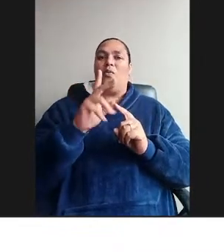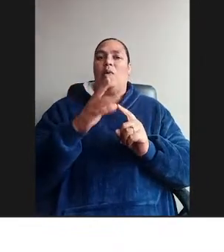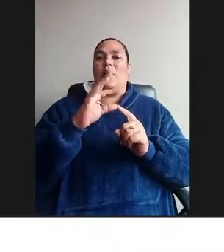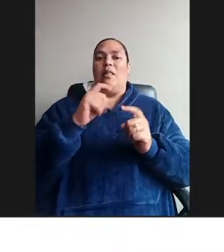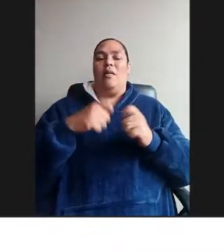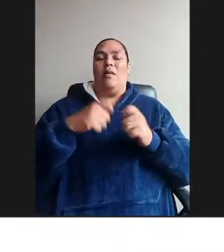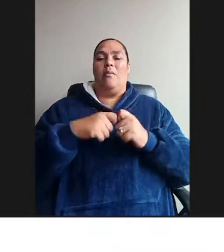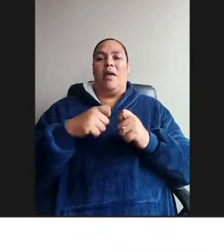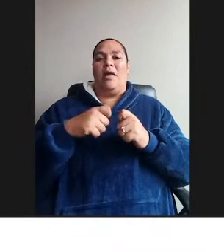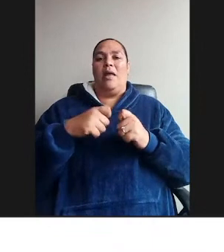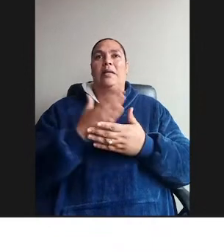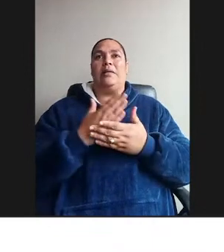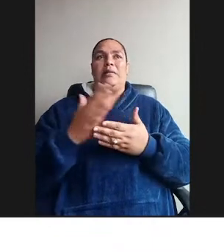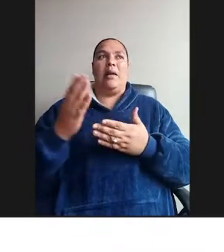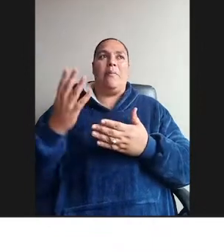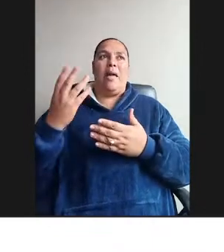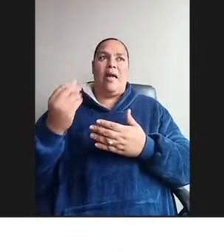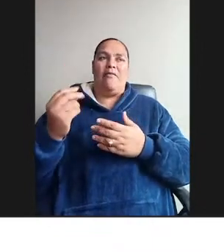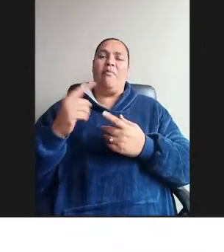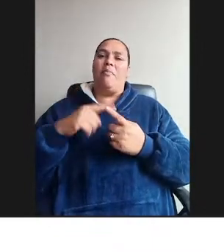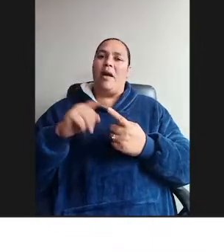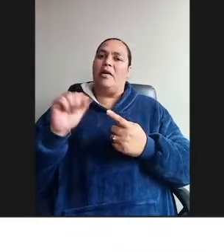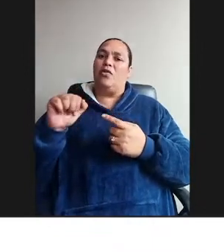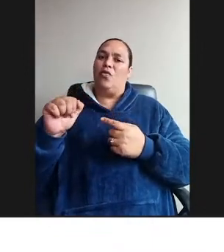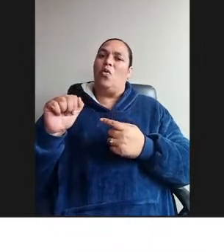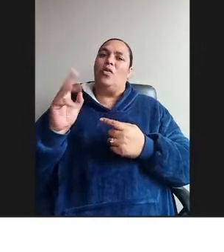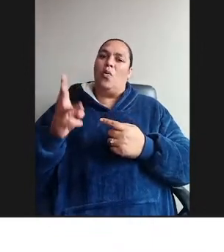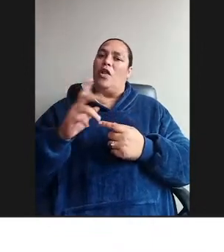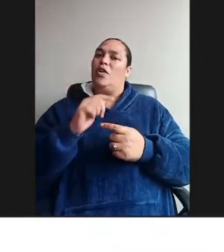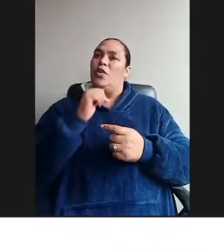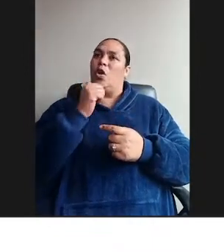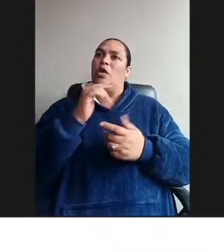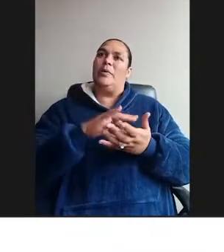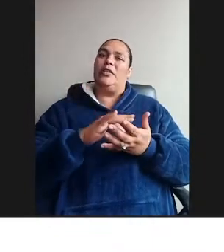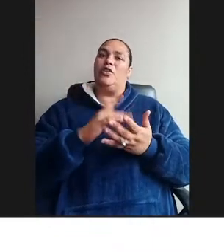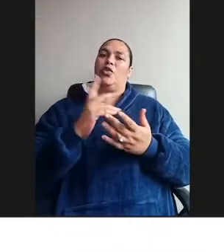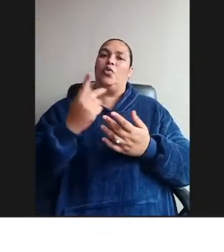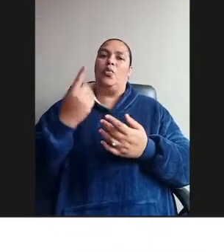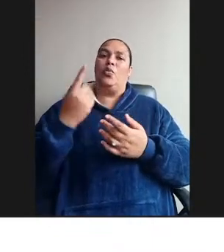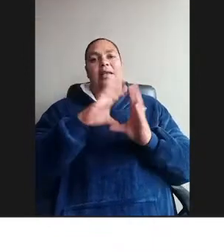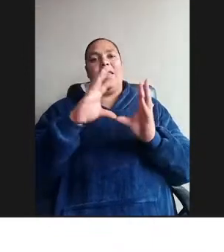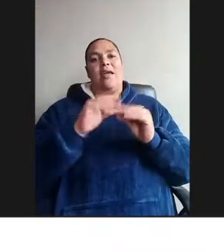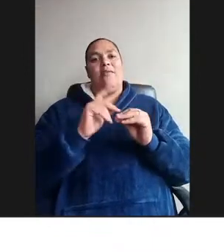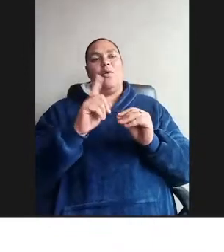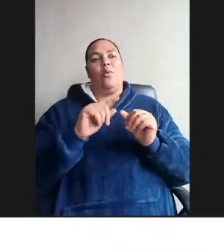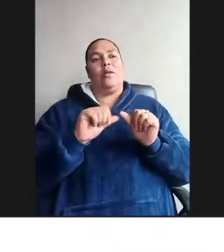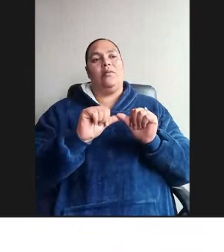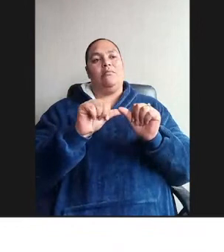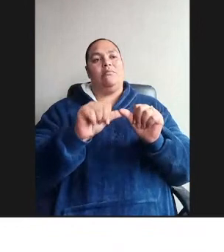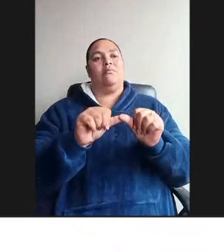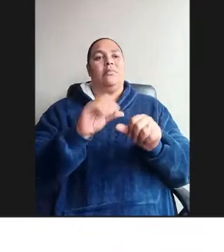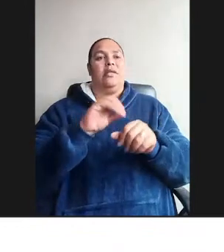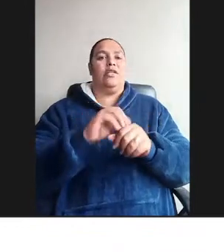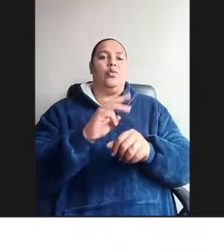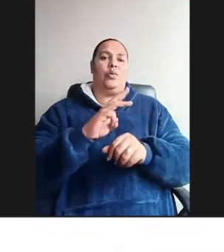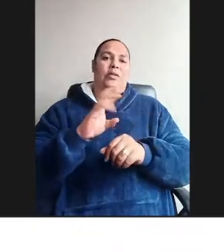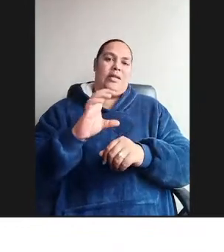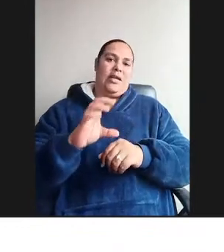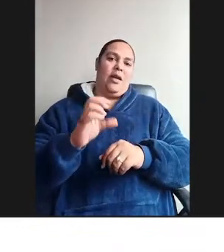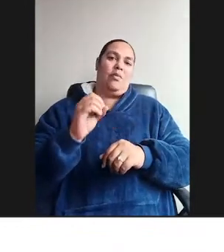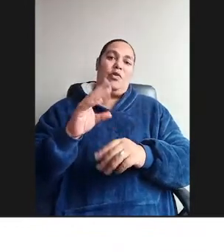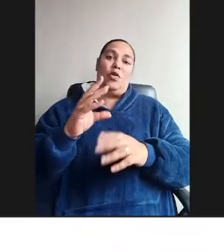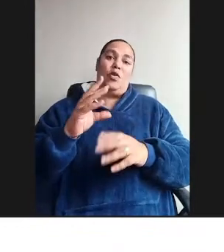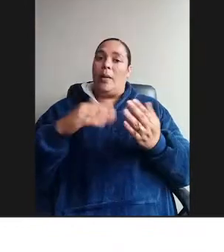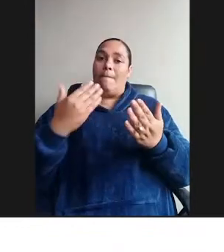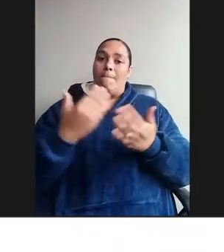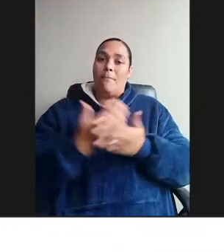quarter. But of course, because we cannot be in a position to understand everything going on in the Western Cape. So if there's something that we're missing, then